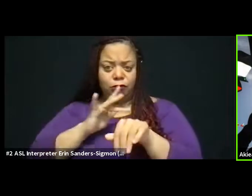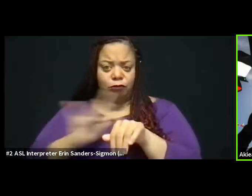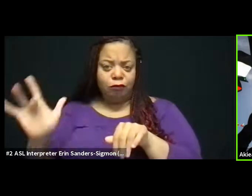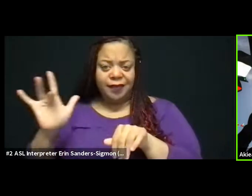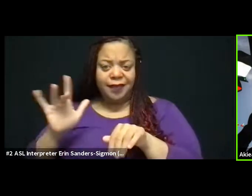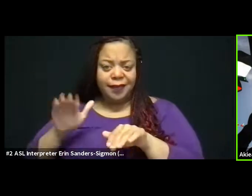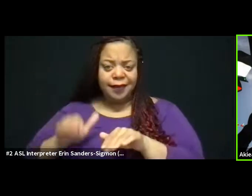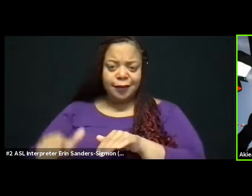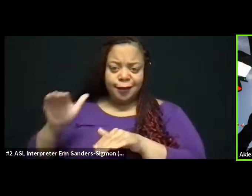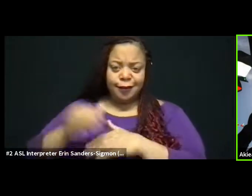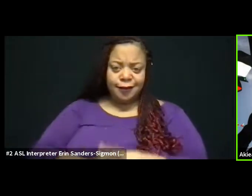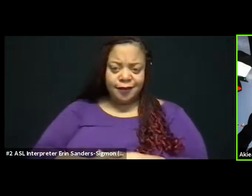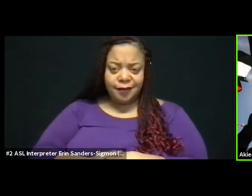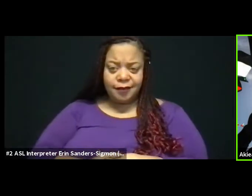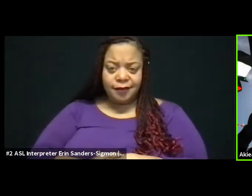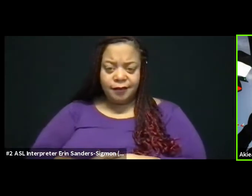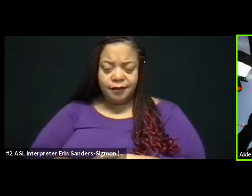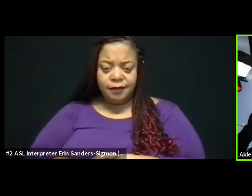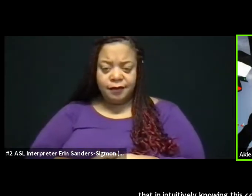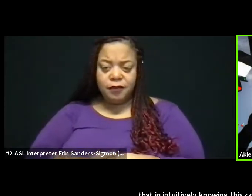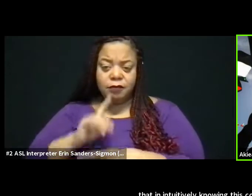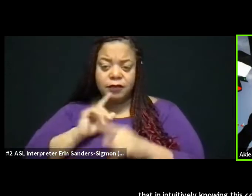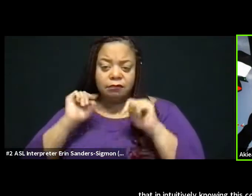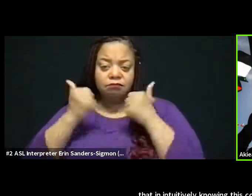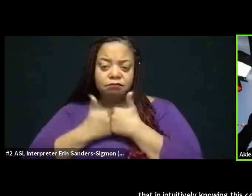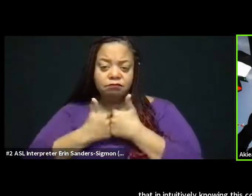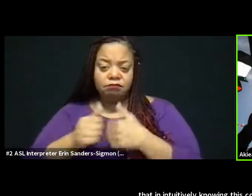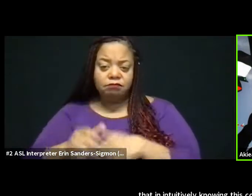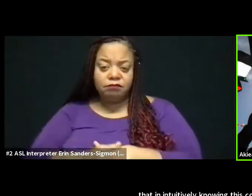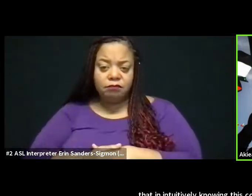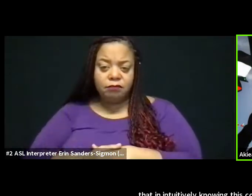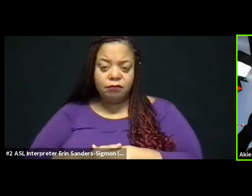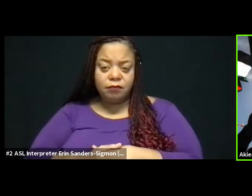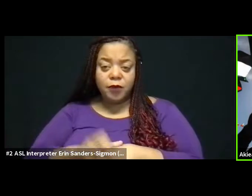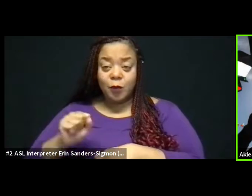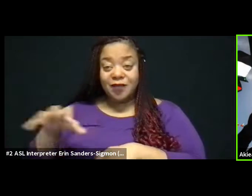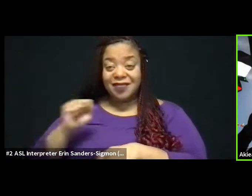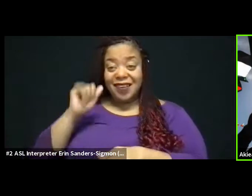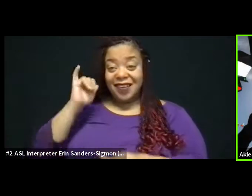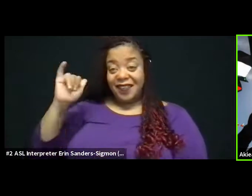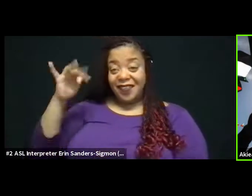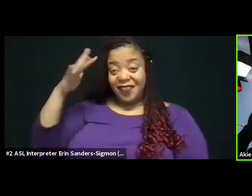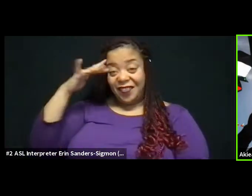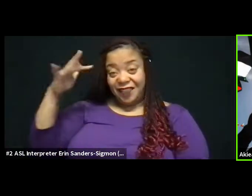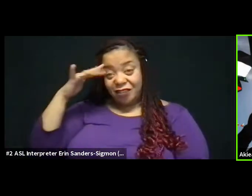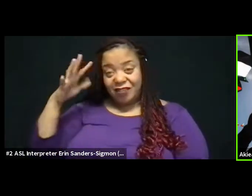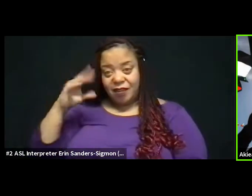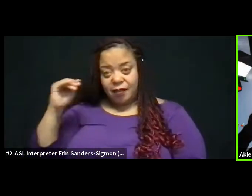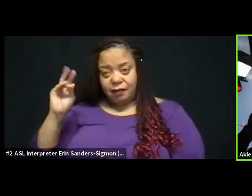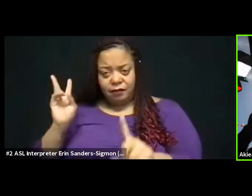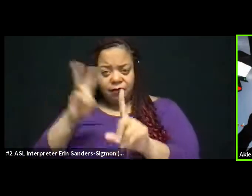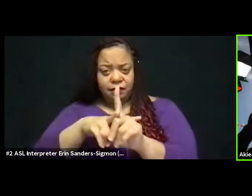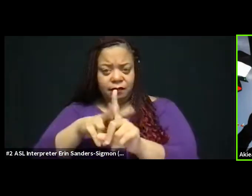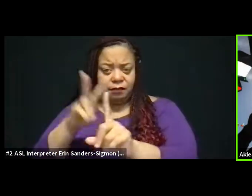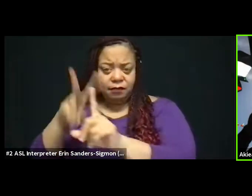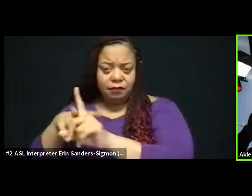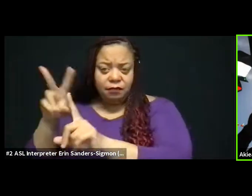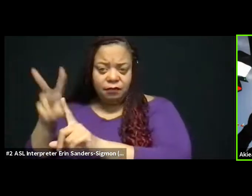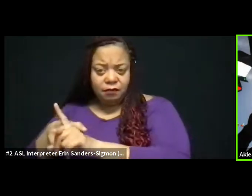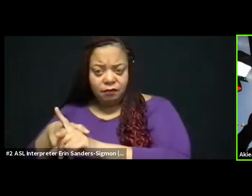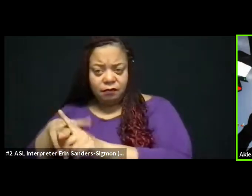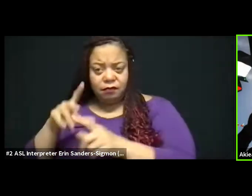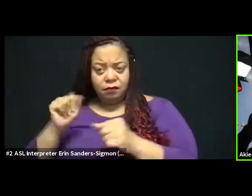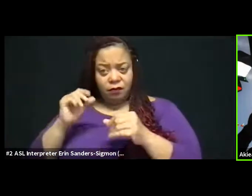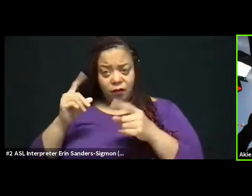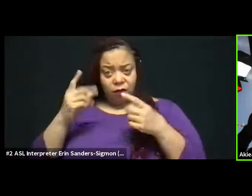that I could take from theory and kind of put into action. And so realized that, like, you know what, you know, simply because I'm not